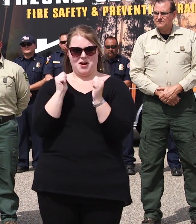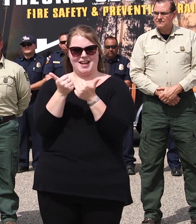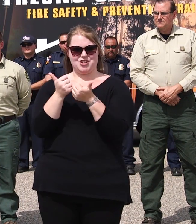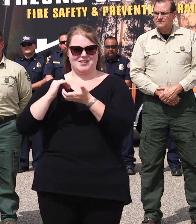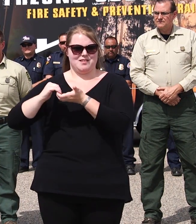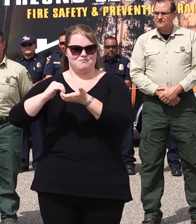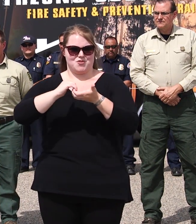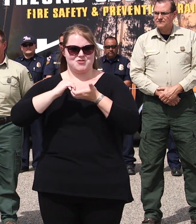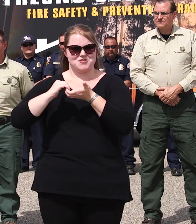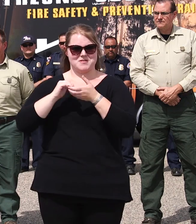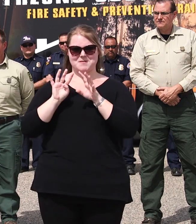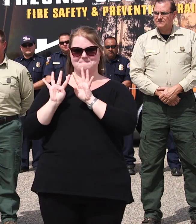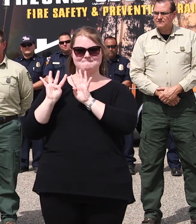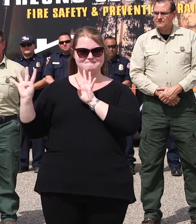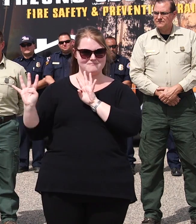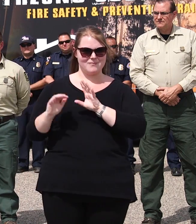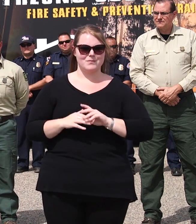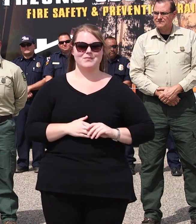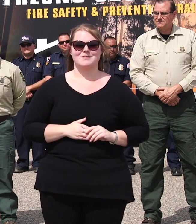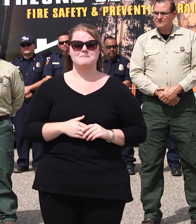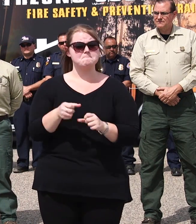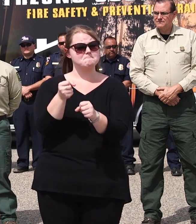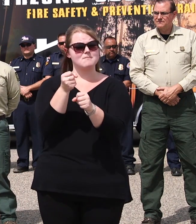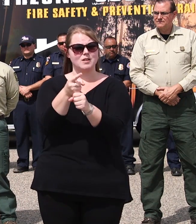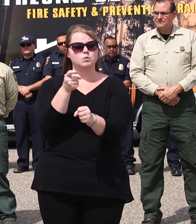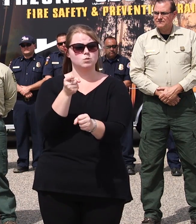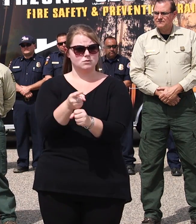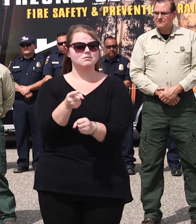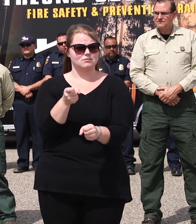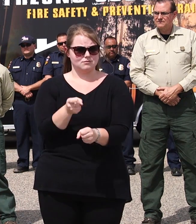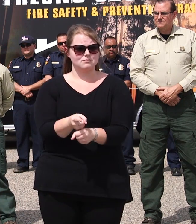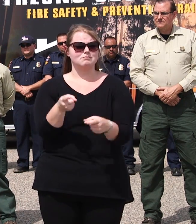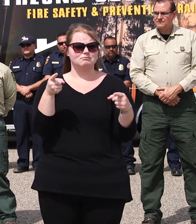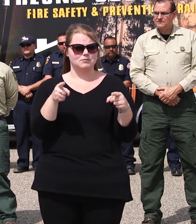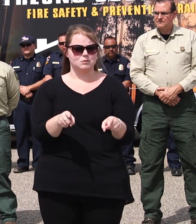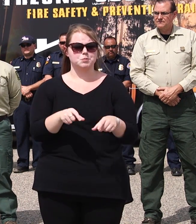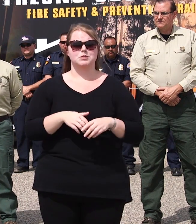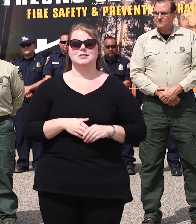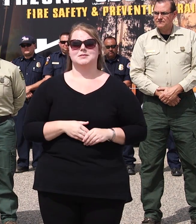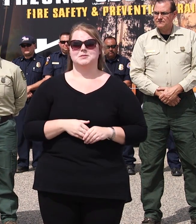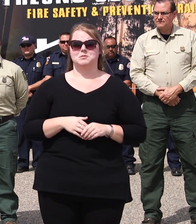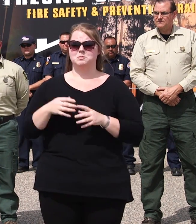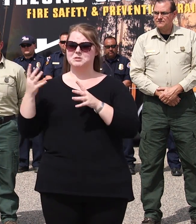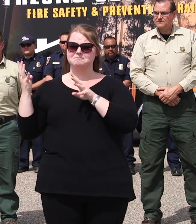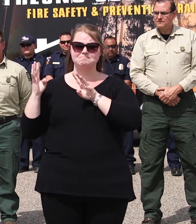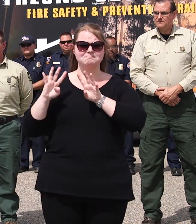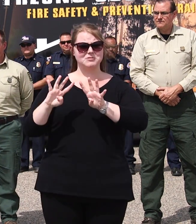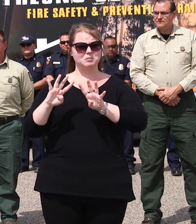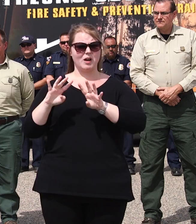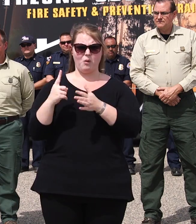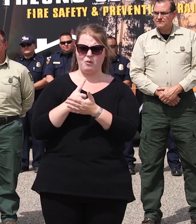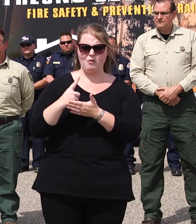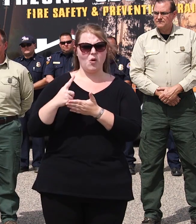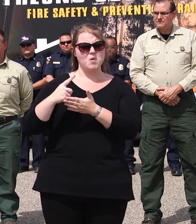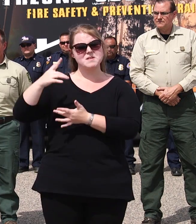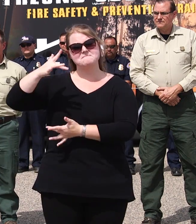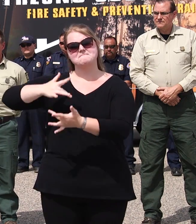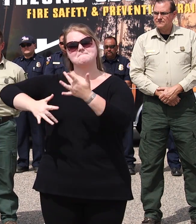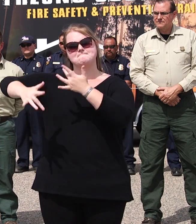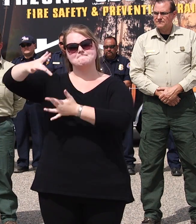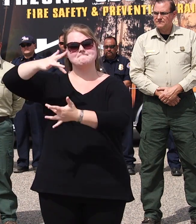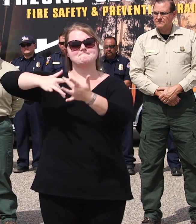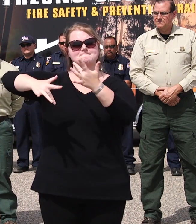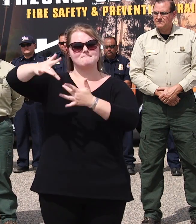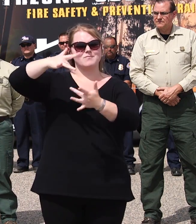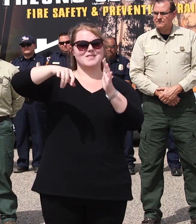see behind me. This is an annual event. We come out, we spend all week traveling to all the